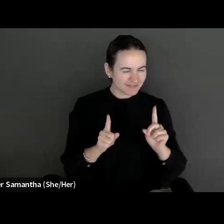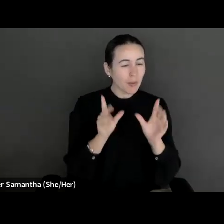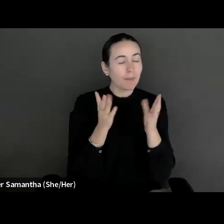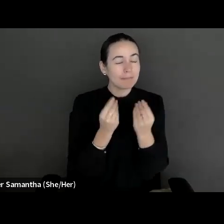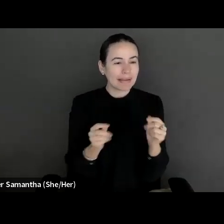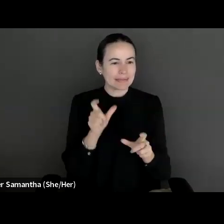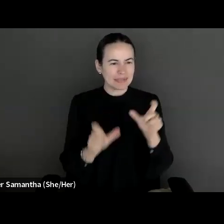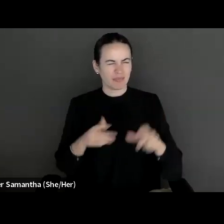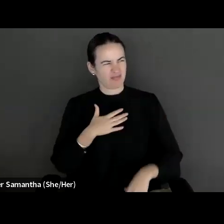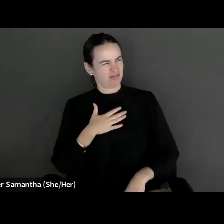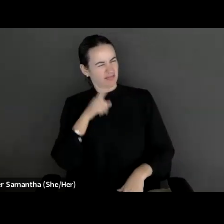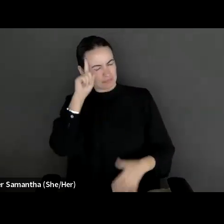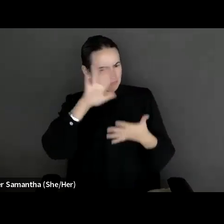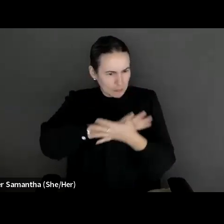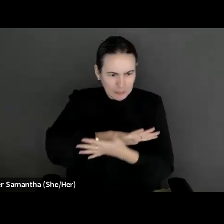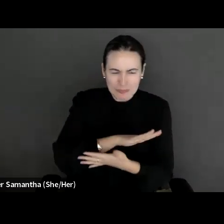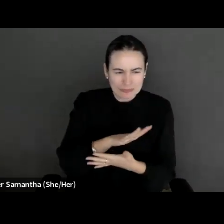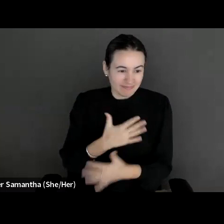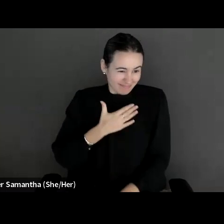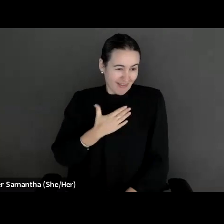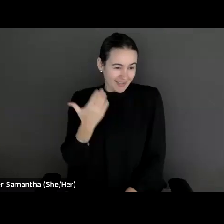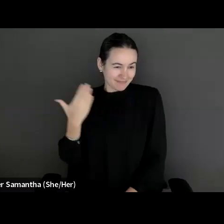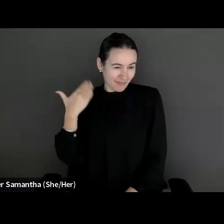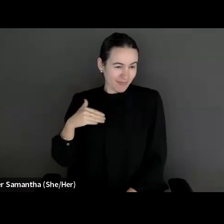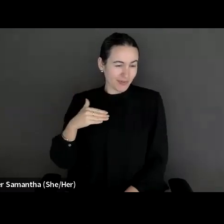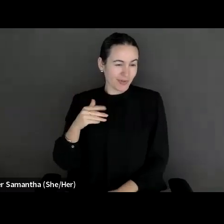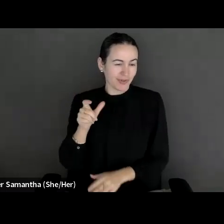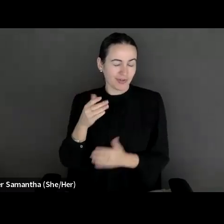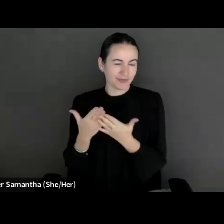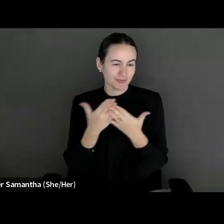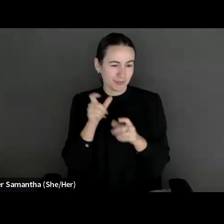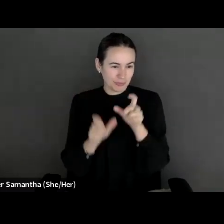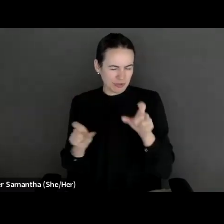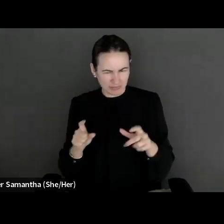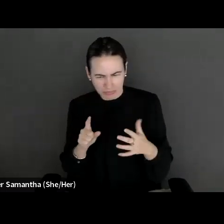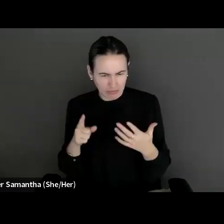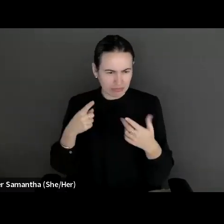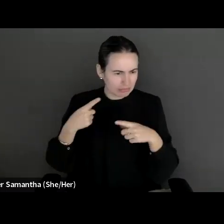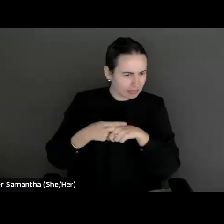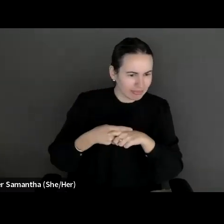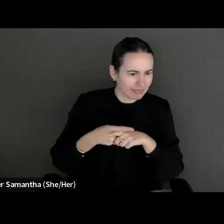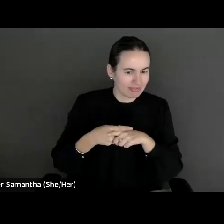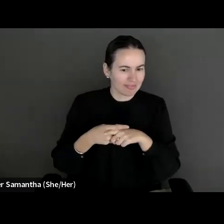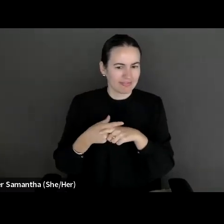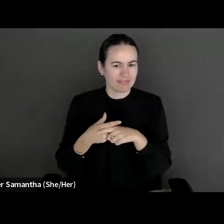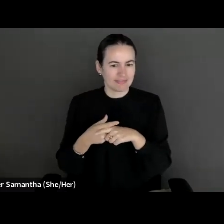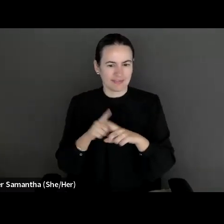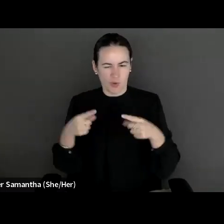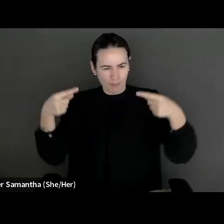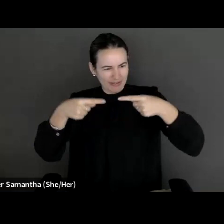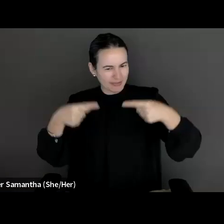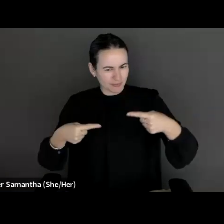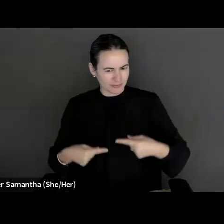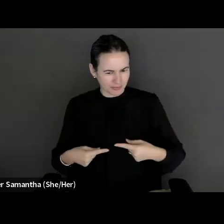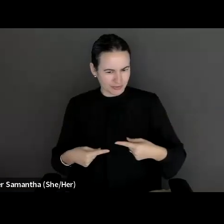always struggled with this. The second bullet point here, performance data driven, is pretty much exactly what he